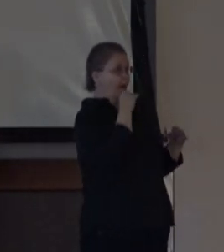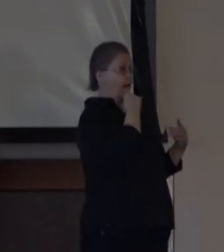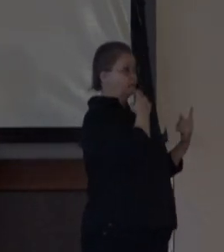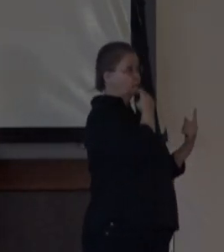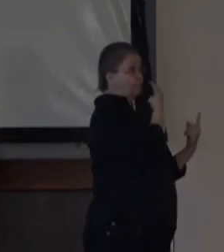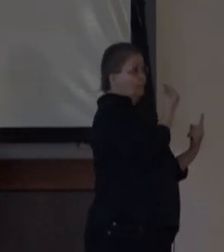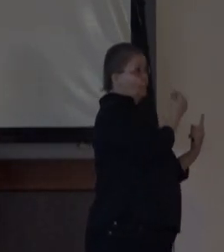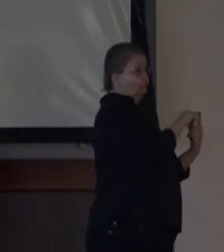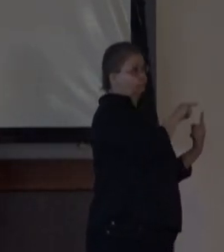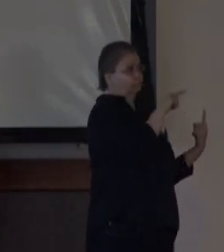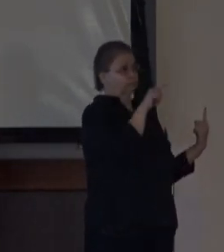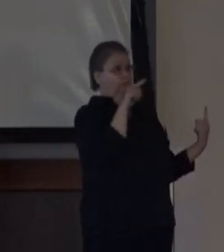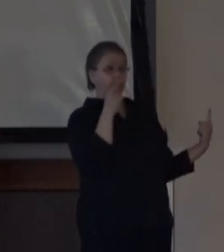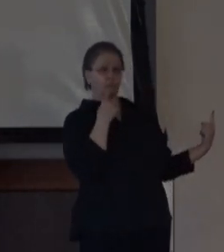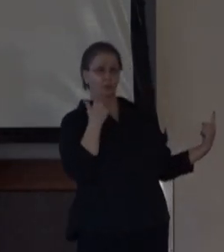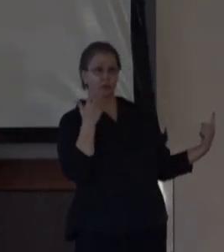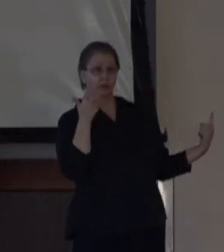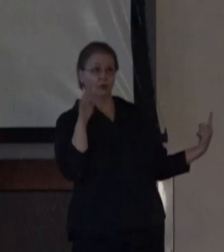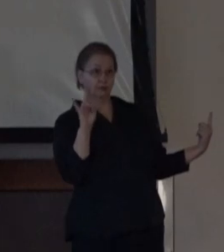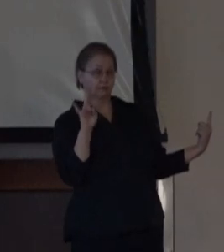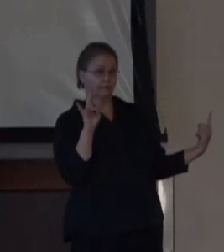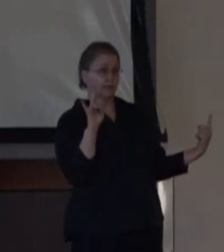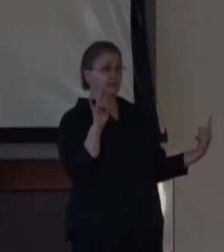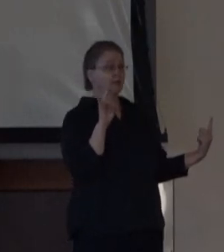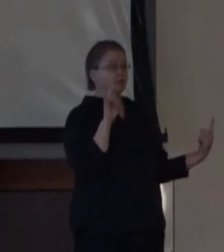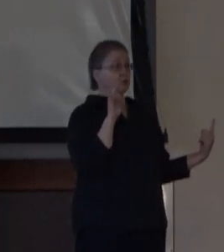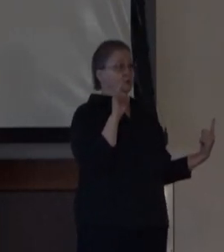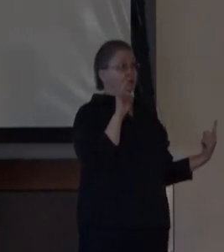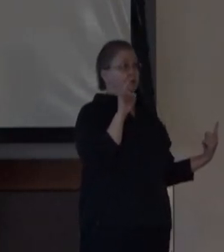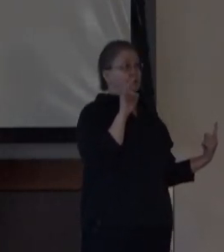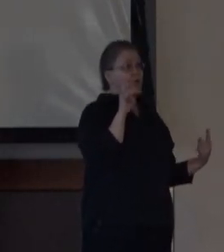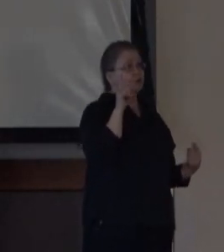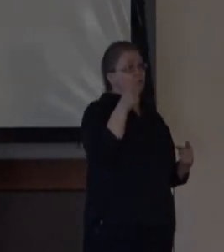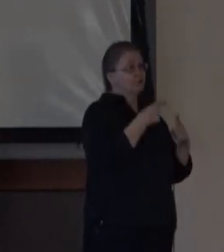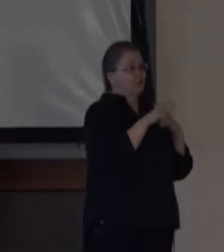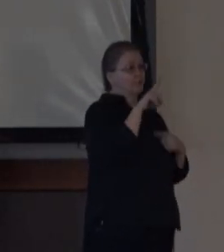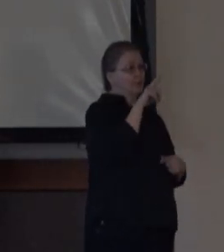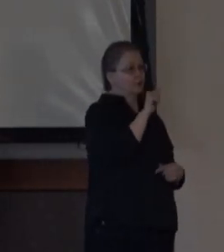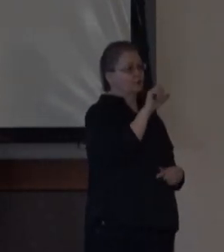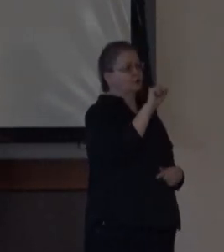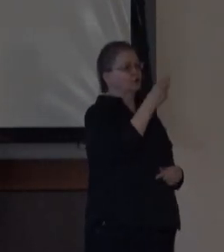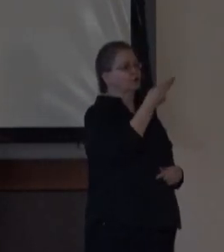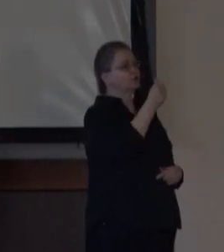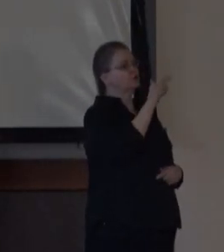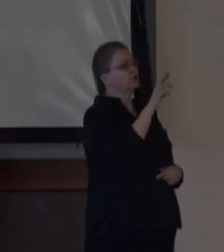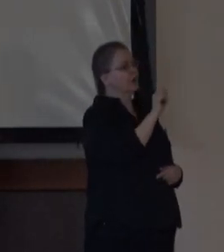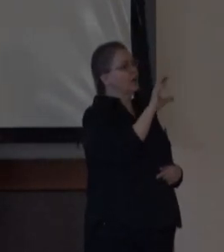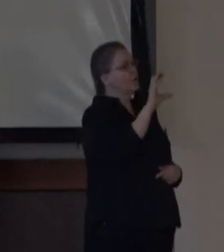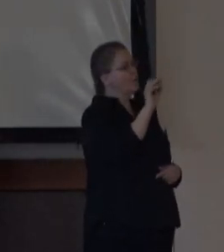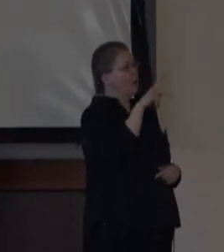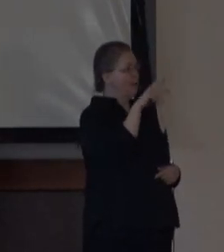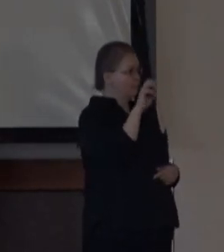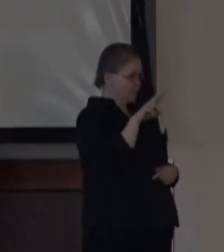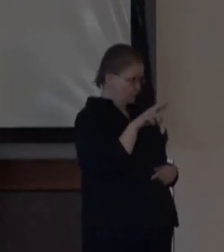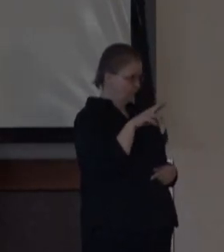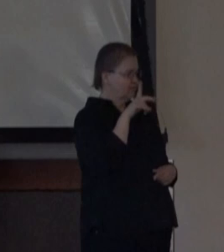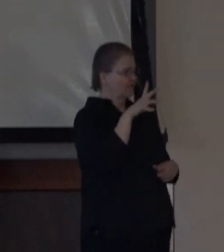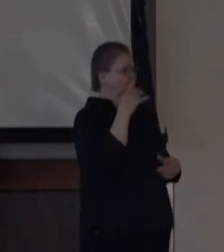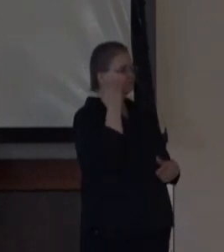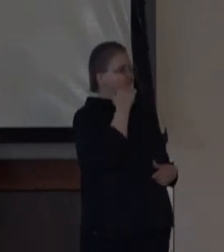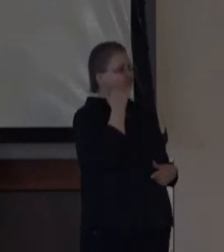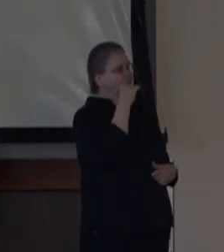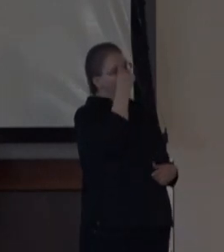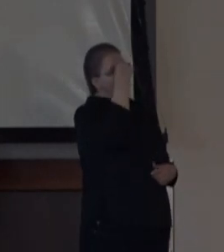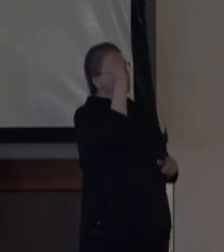and 37. She and my grandfather, Jim, were Louisiana sharecroppers, which was a pretty common occupation